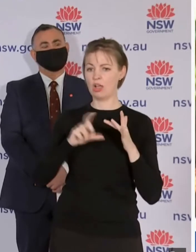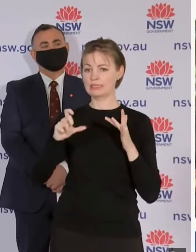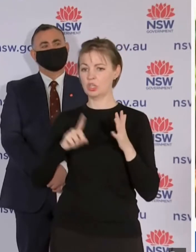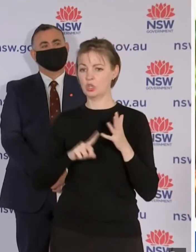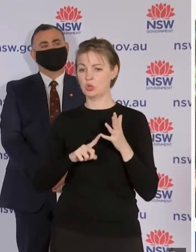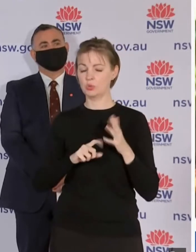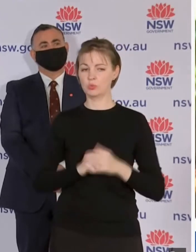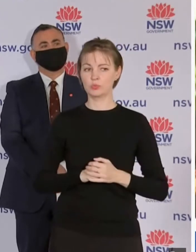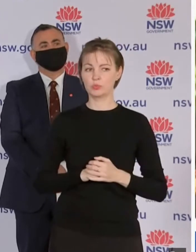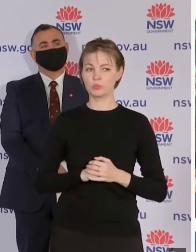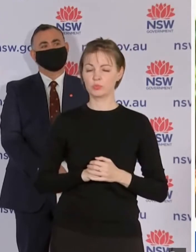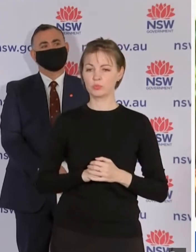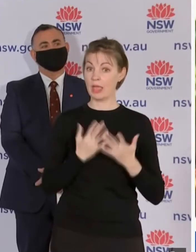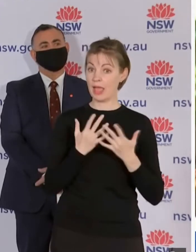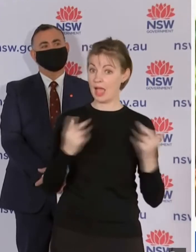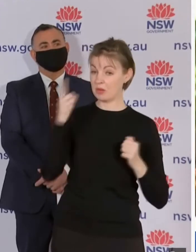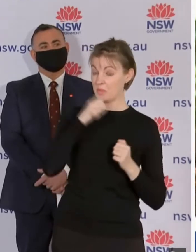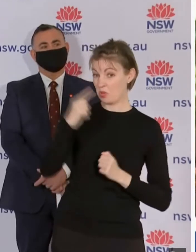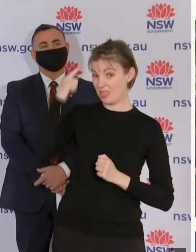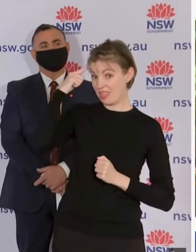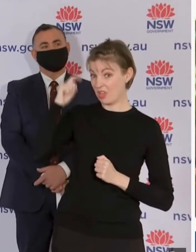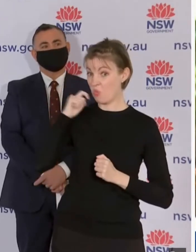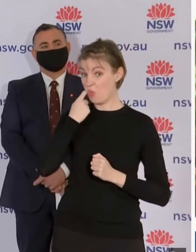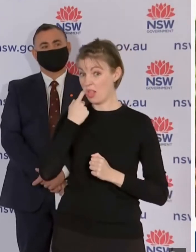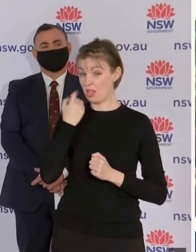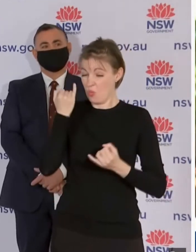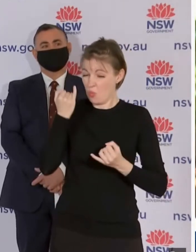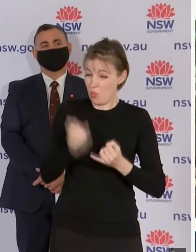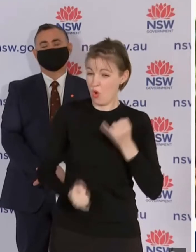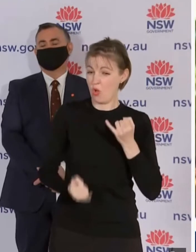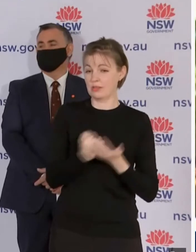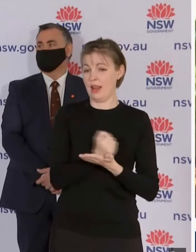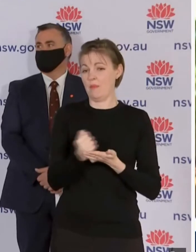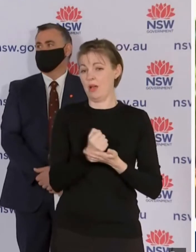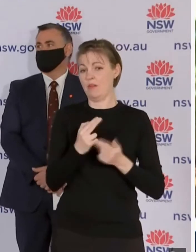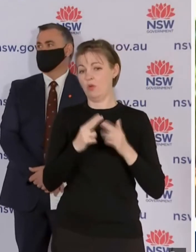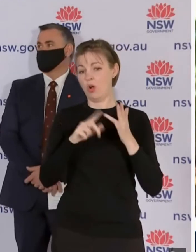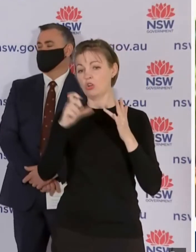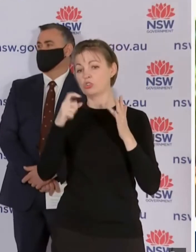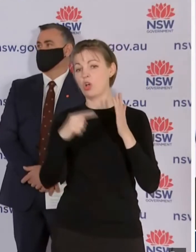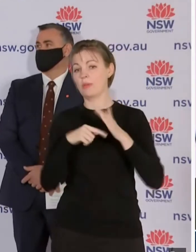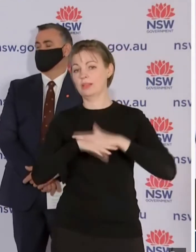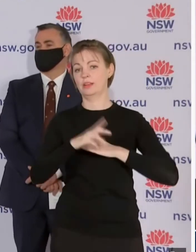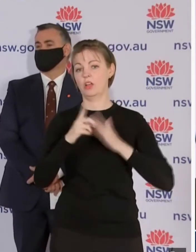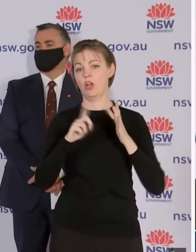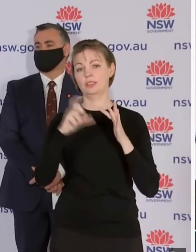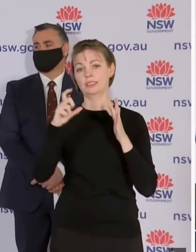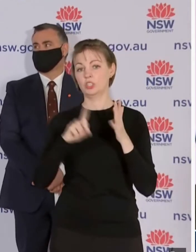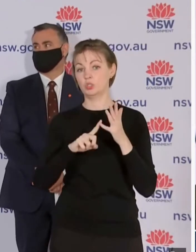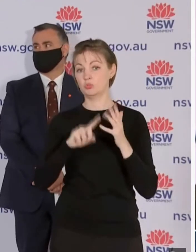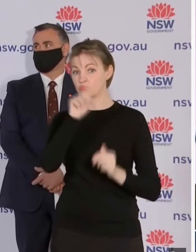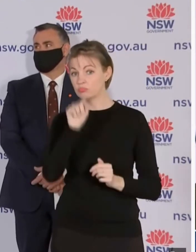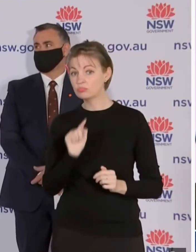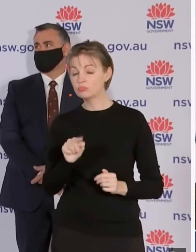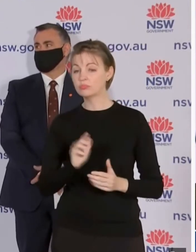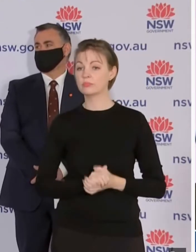predicting in the community in general and in ICU? What's the worst case scenario that we could see in October? Look, I've talked about this many times. That the